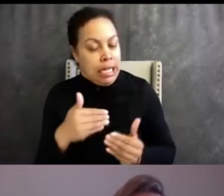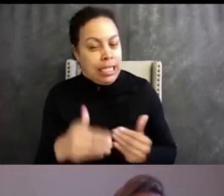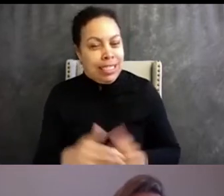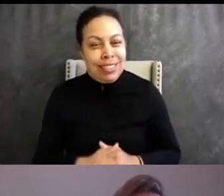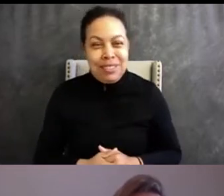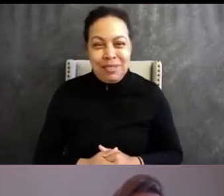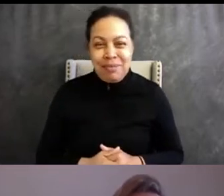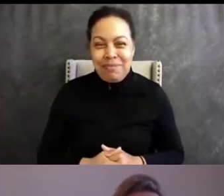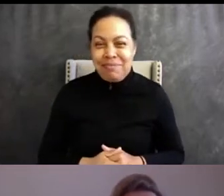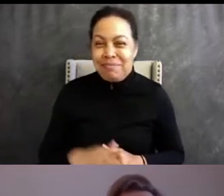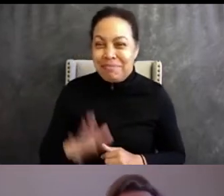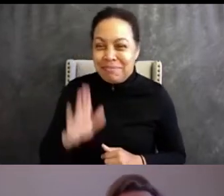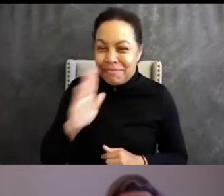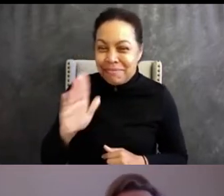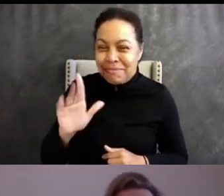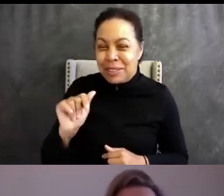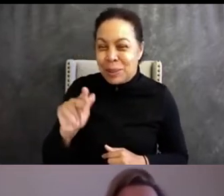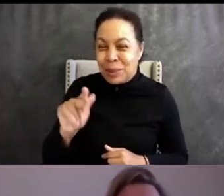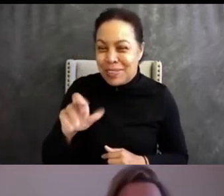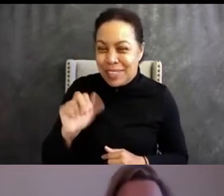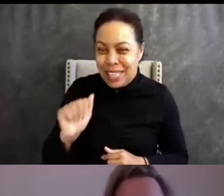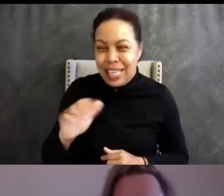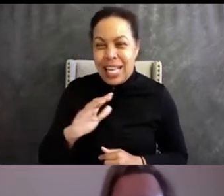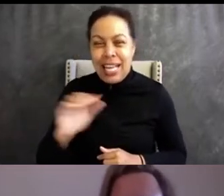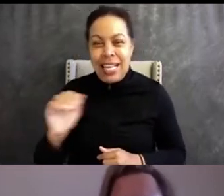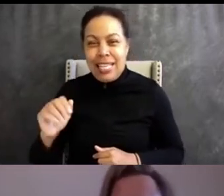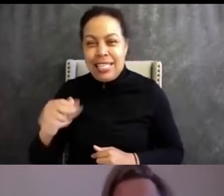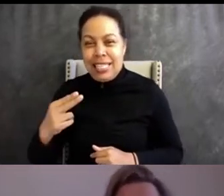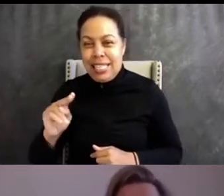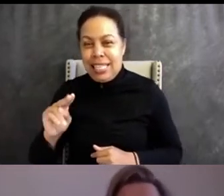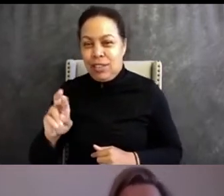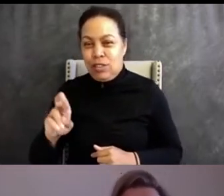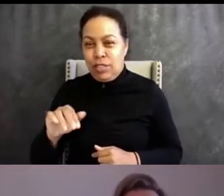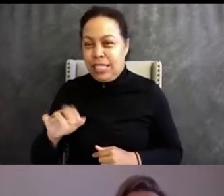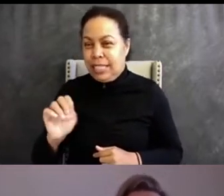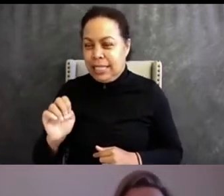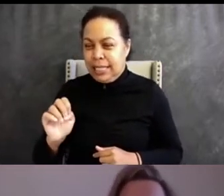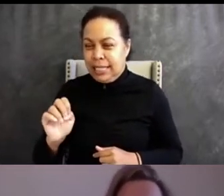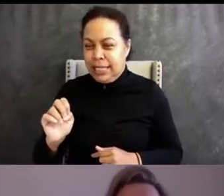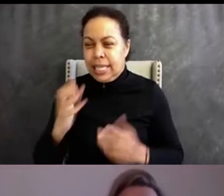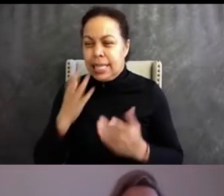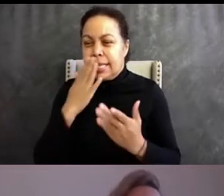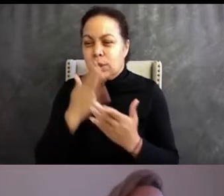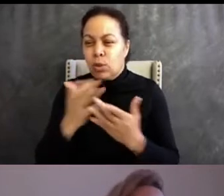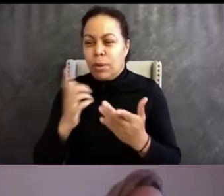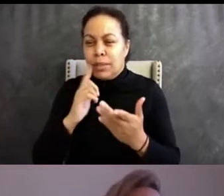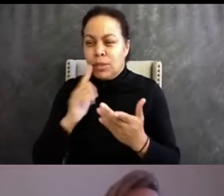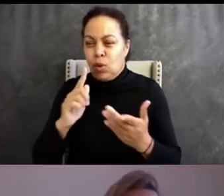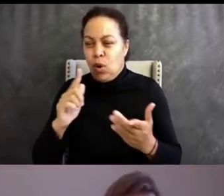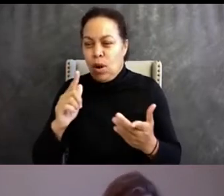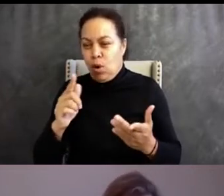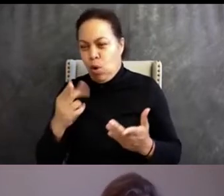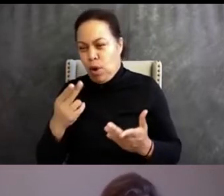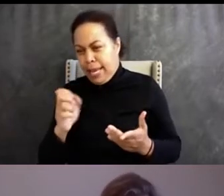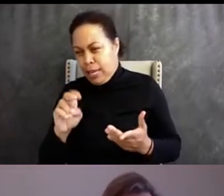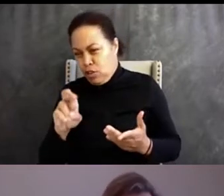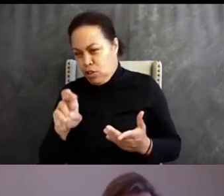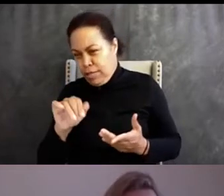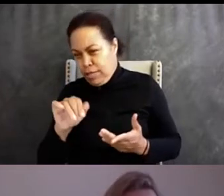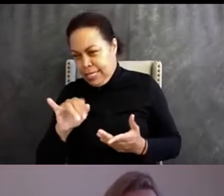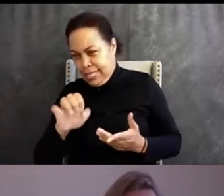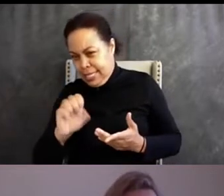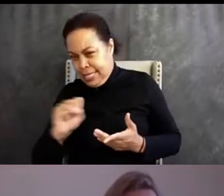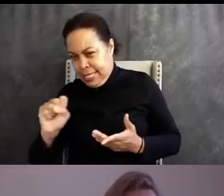Shout out to Laura and Henrice. Thank you so much for sharing your story, a little bit